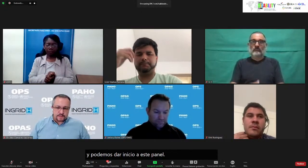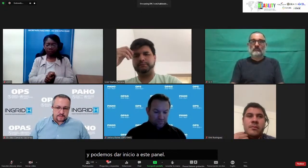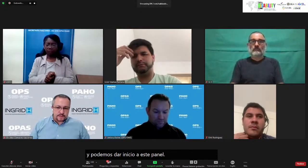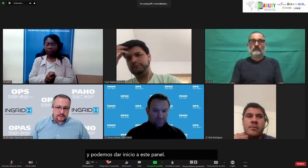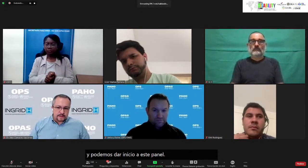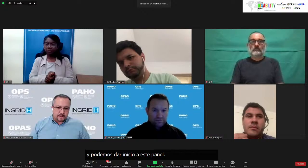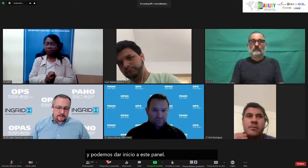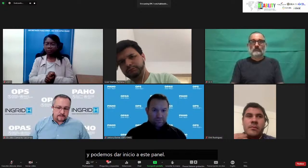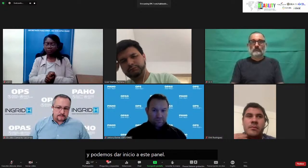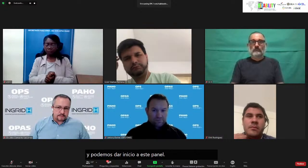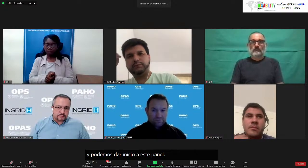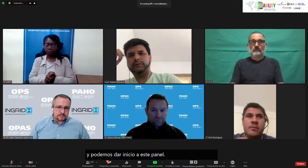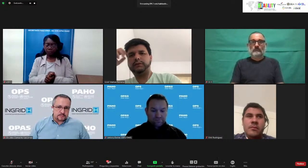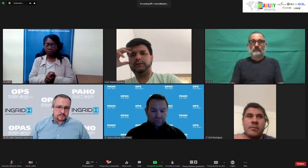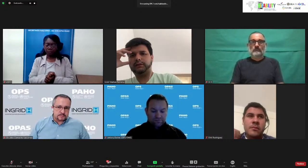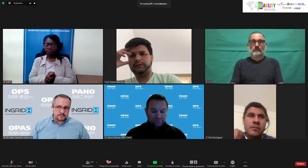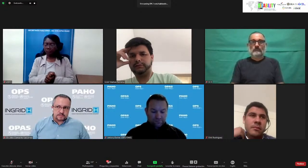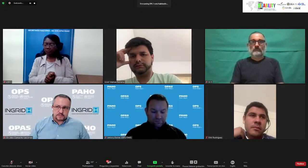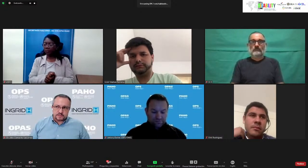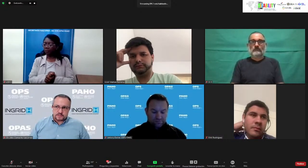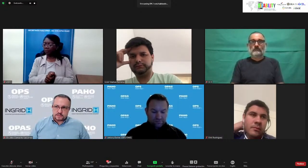to become a co-host